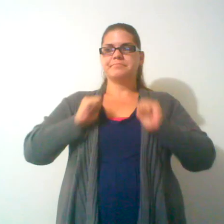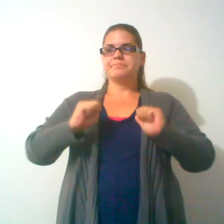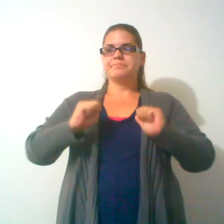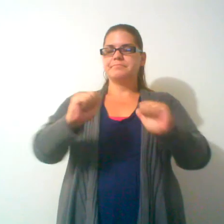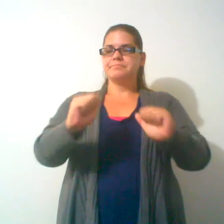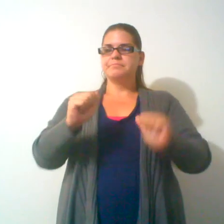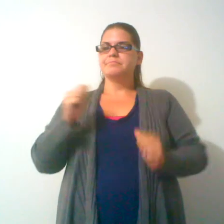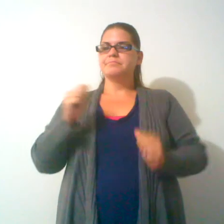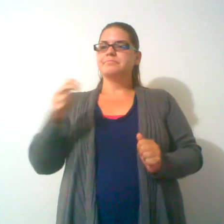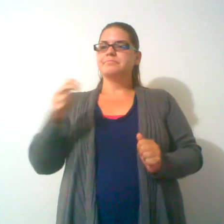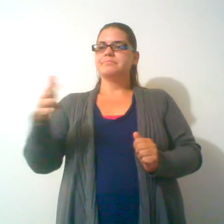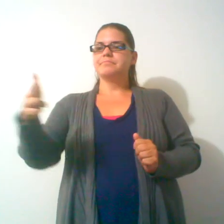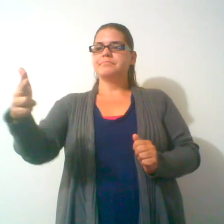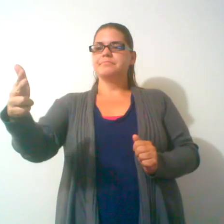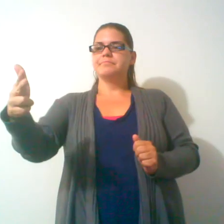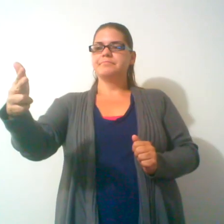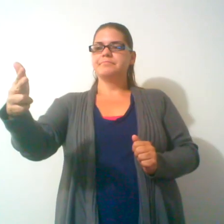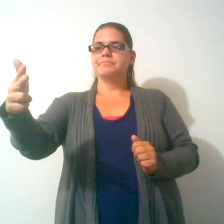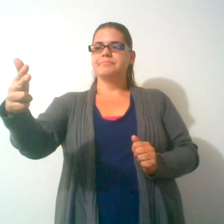The car made a